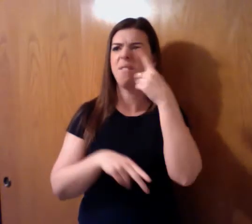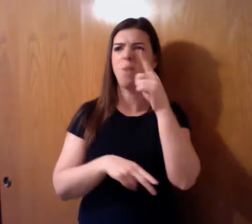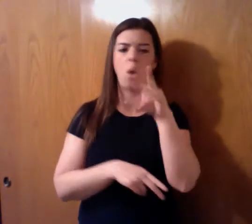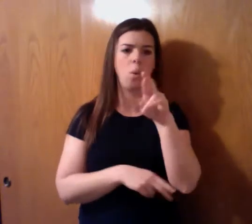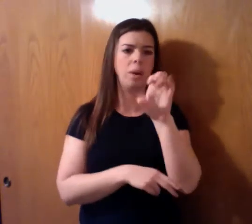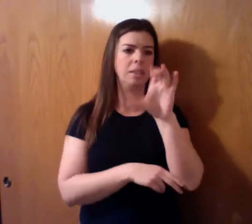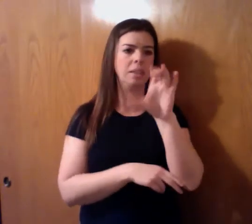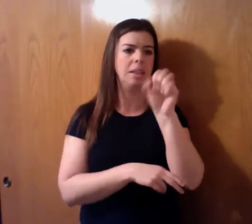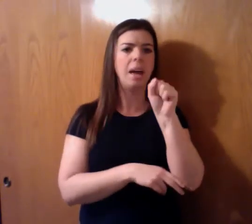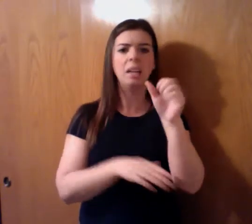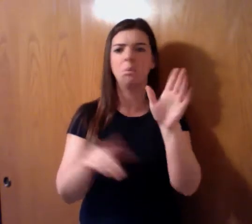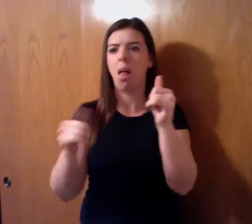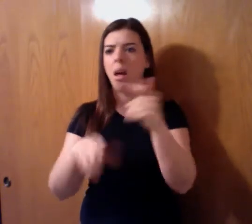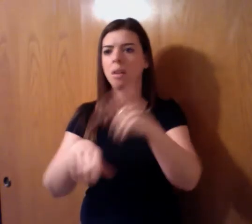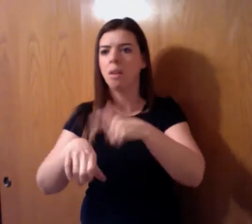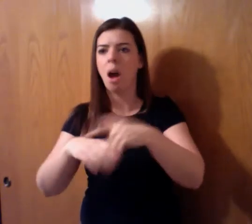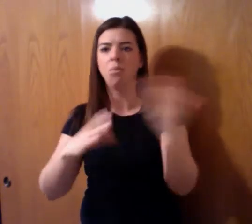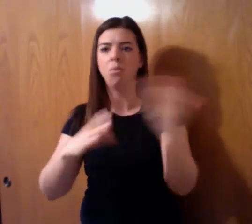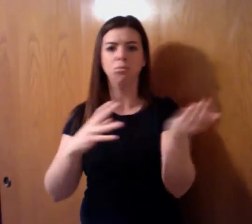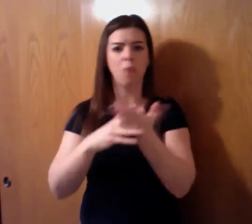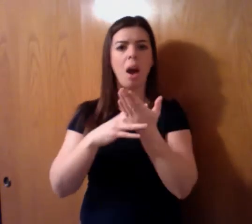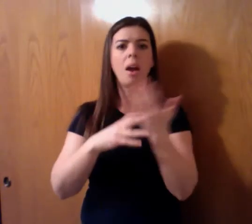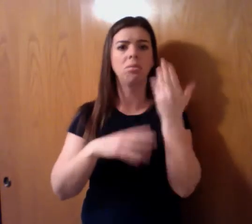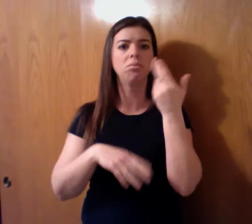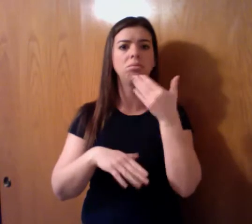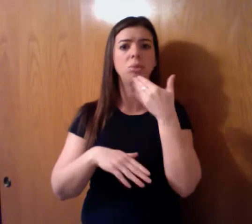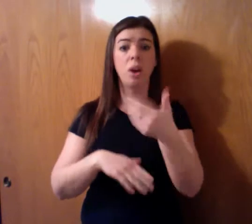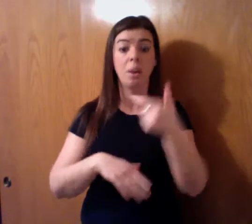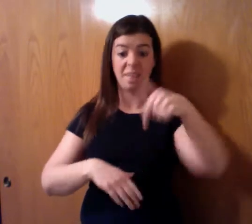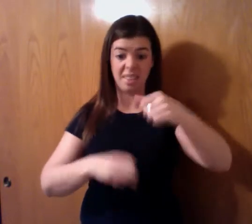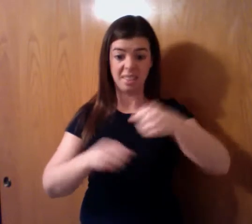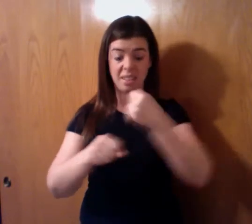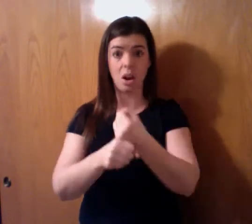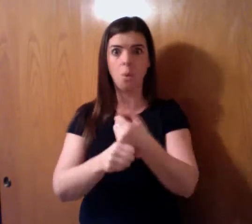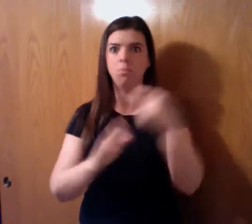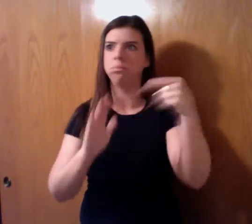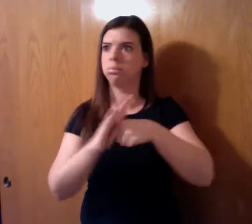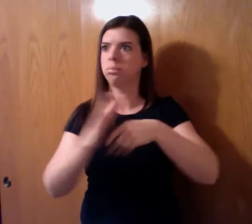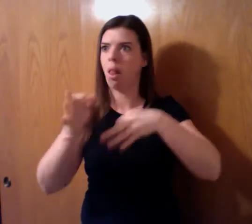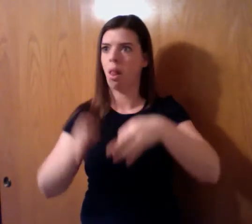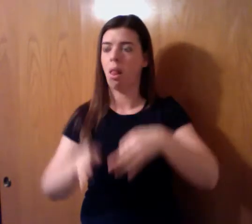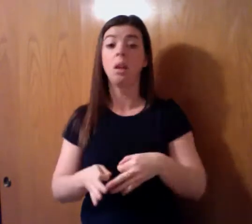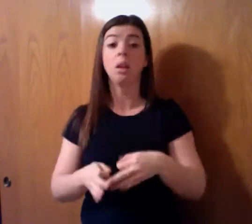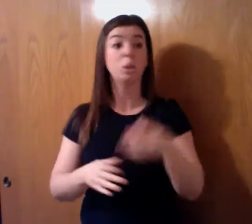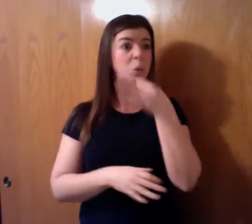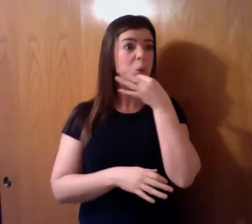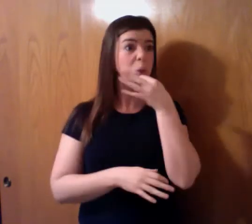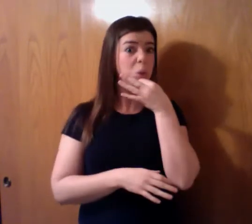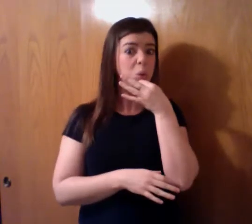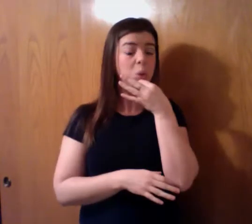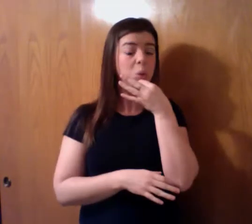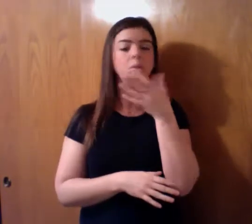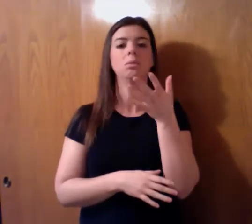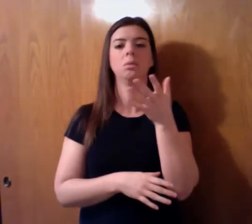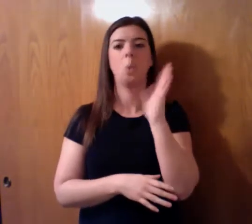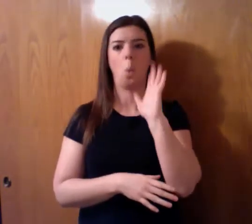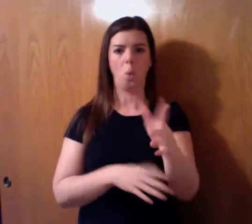with these pattern blocks and come up with different things. Pretty soon we're going to start the geometry chapter, and when we start geometry, we start looking at